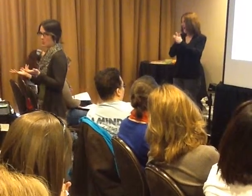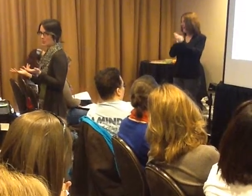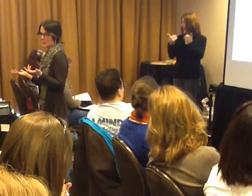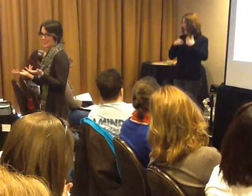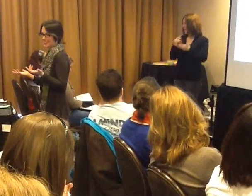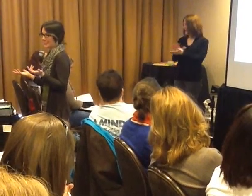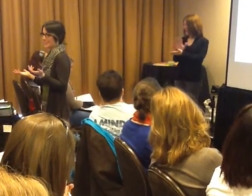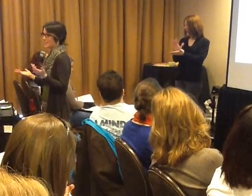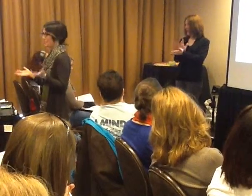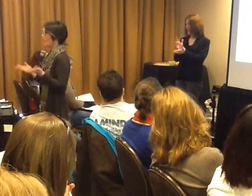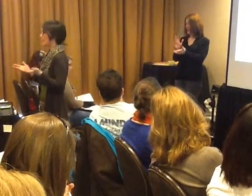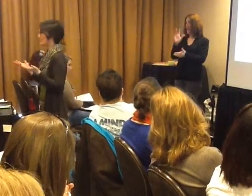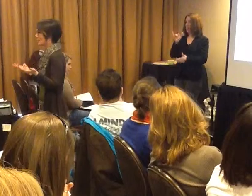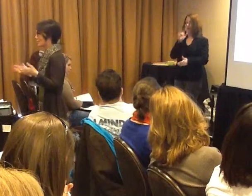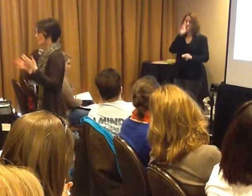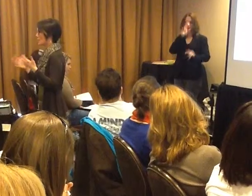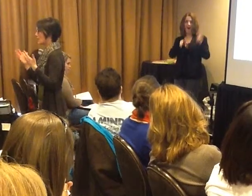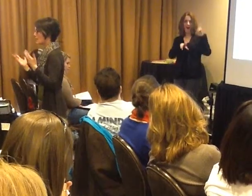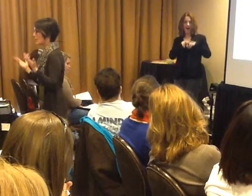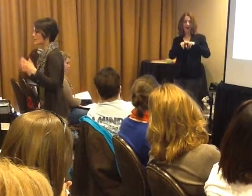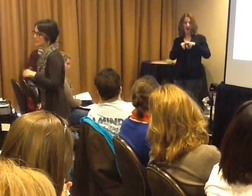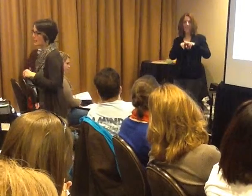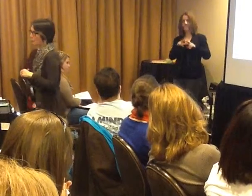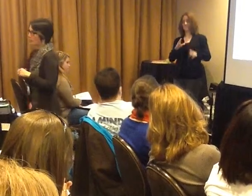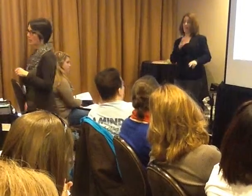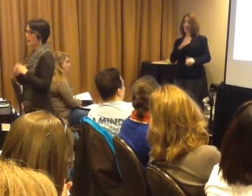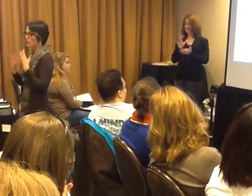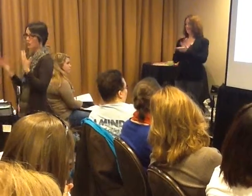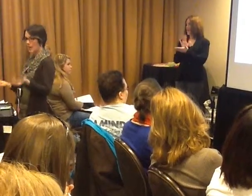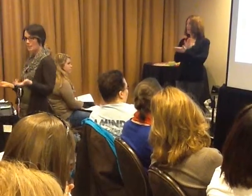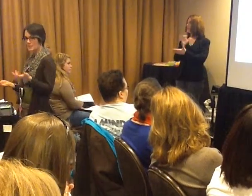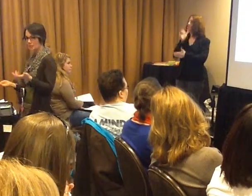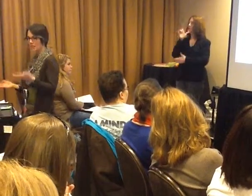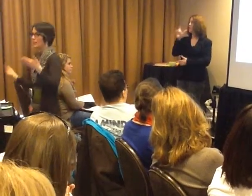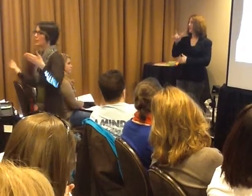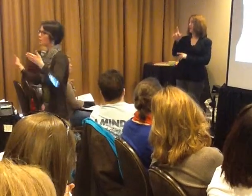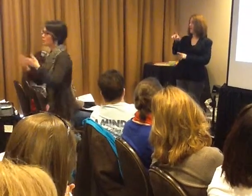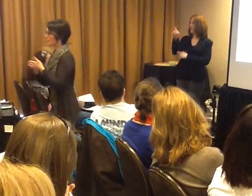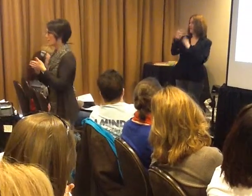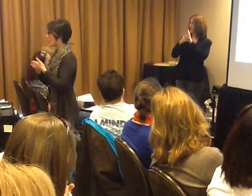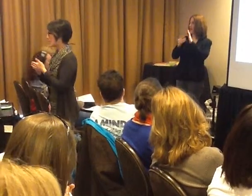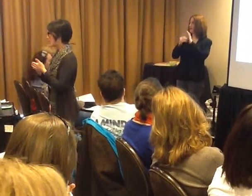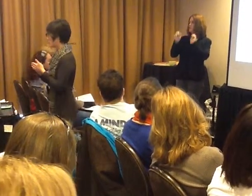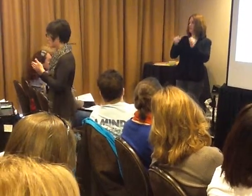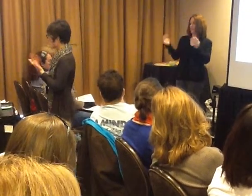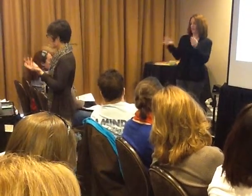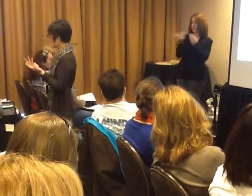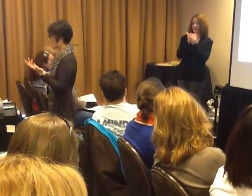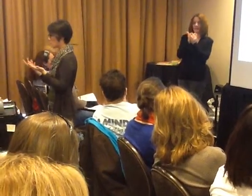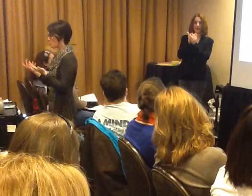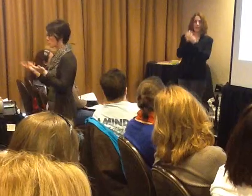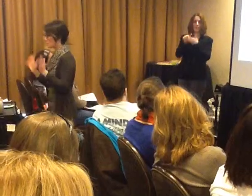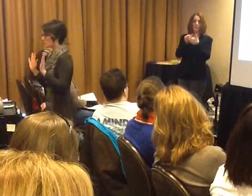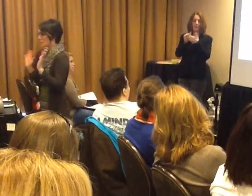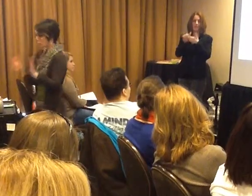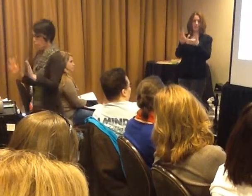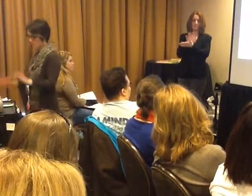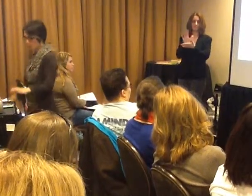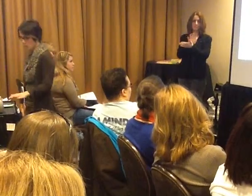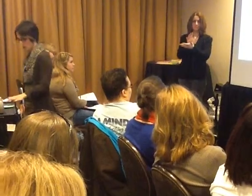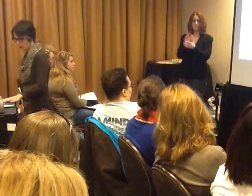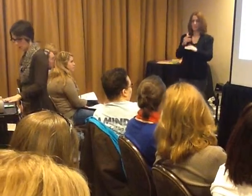piece of paper that's fun, that's fancy, and you don't need 100 copies of it. You can just slide it in one of those plastic page protectors. It